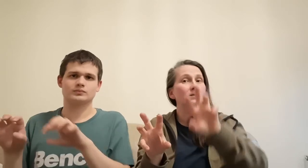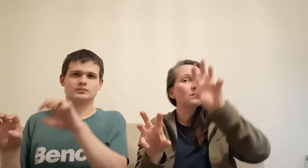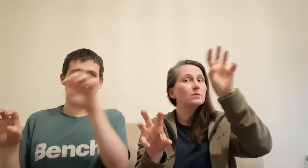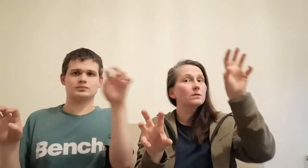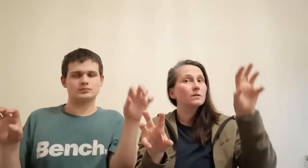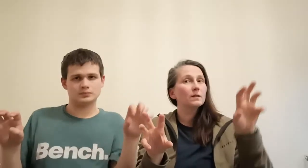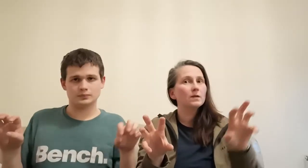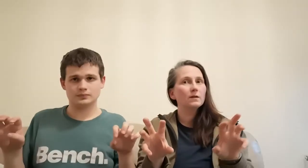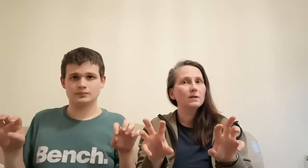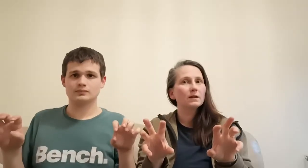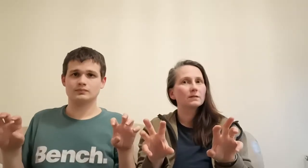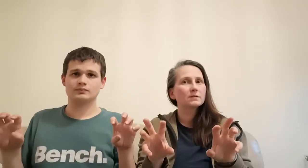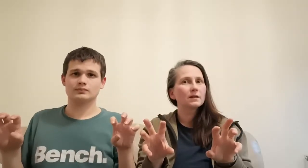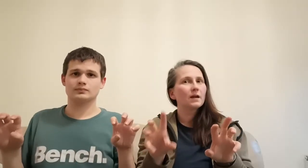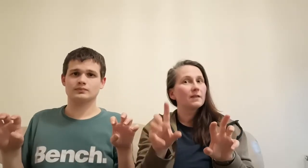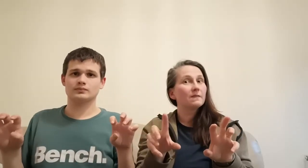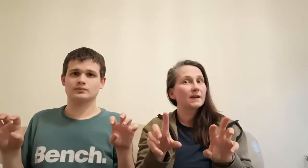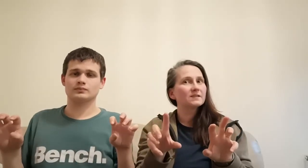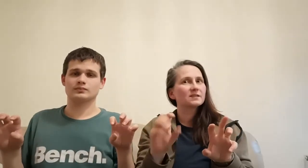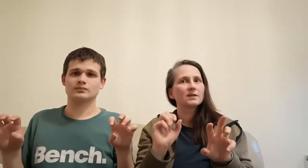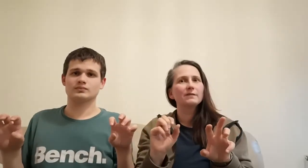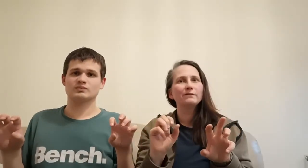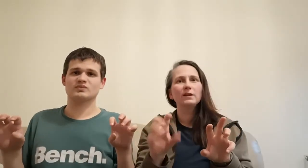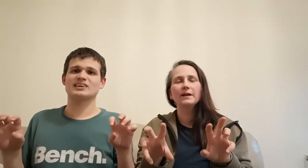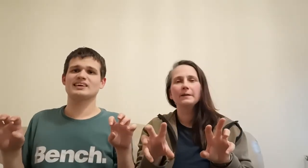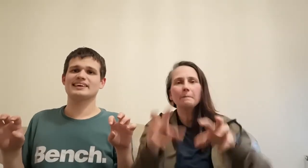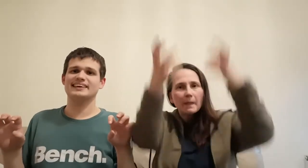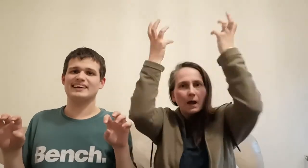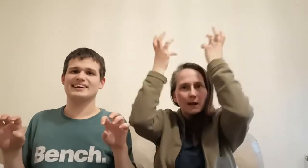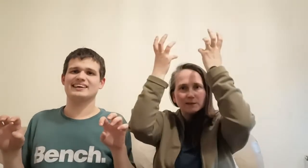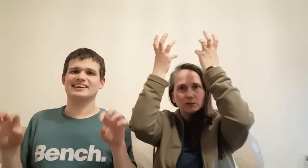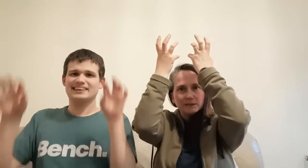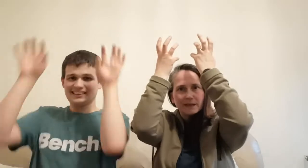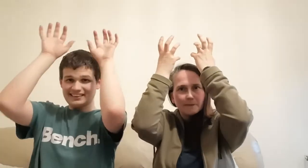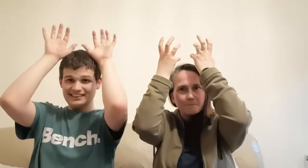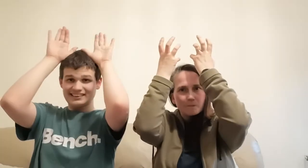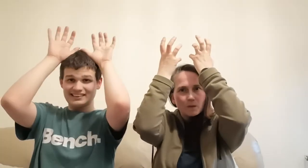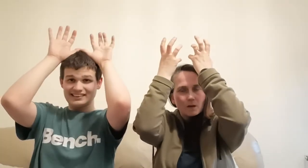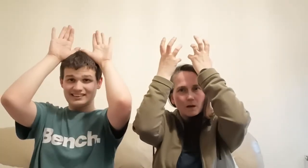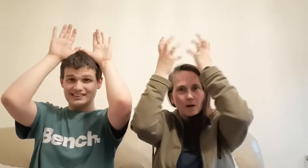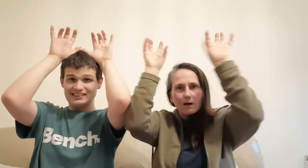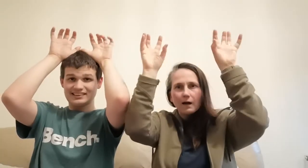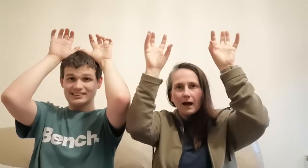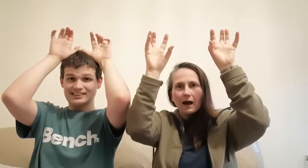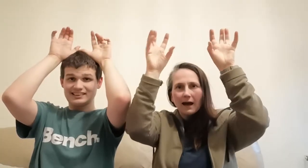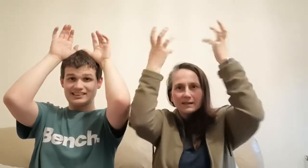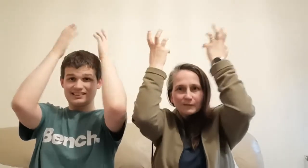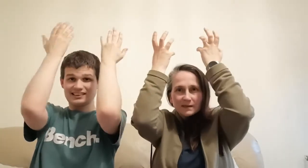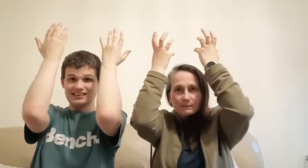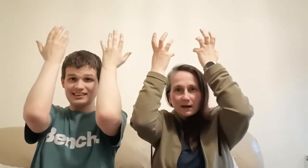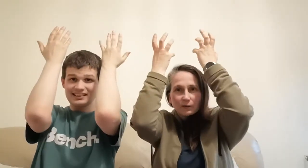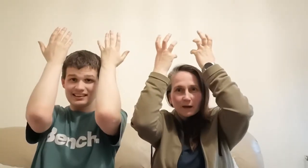then the other hand. That's the sign for Lion. Let's do it again. Hands facing back the way.